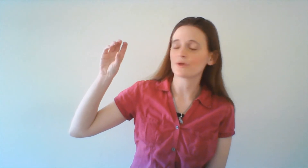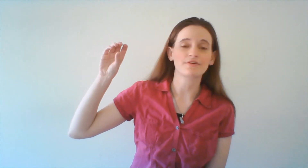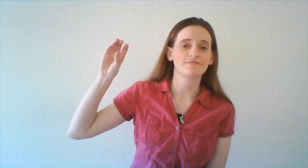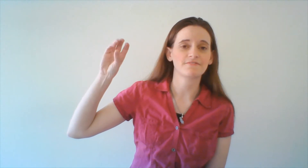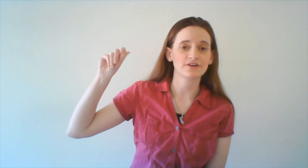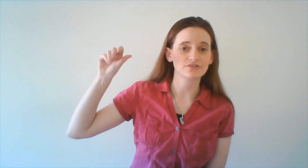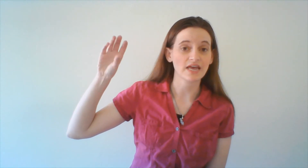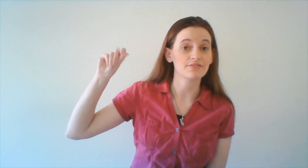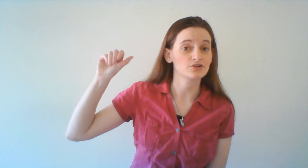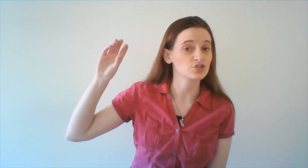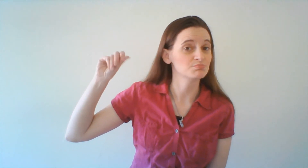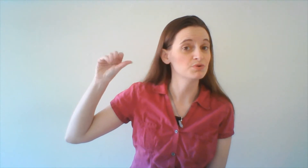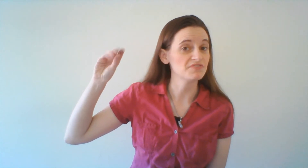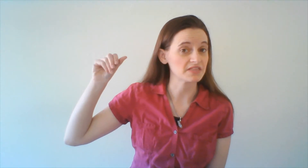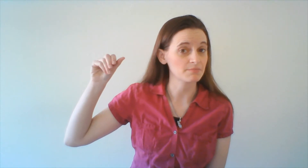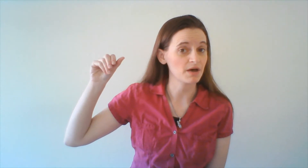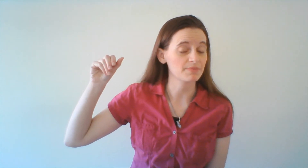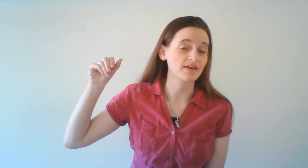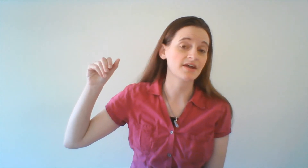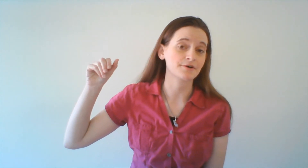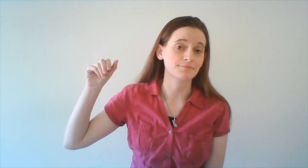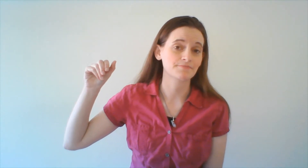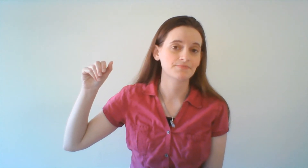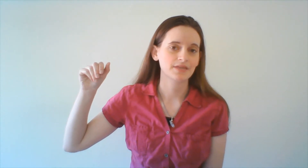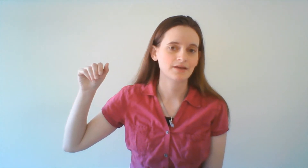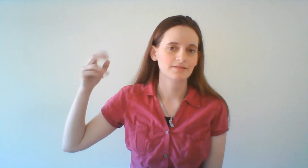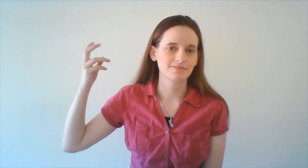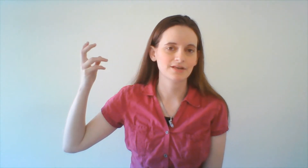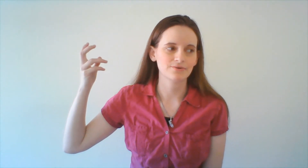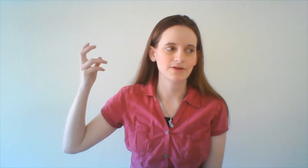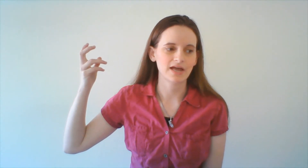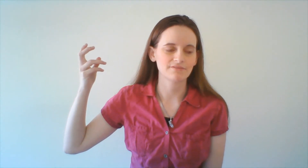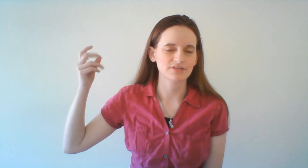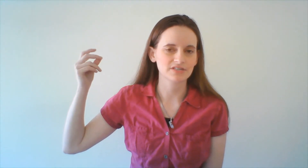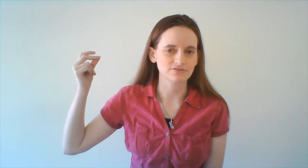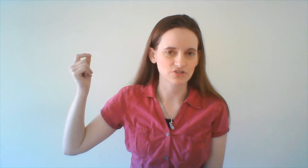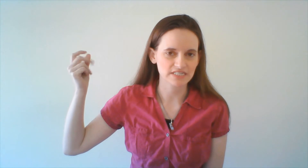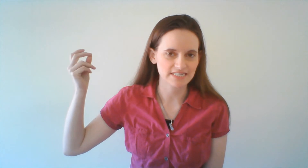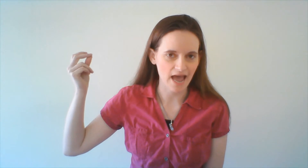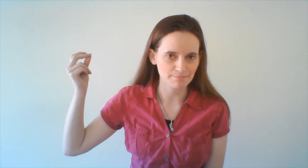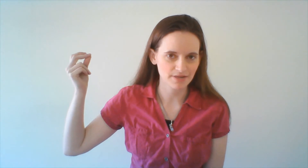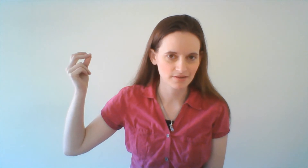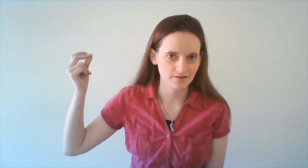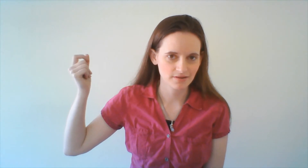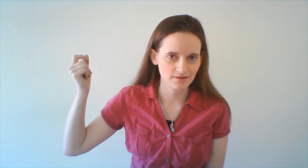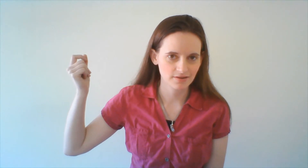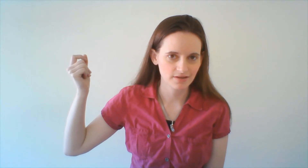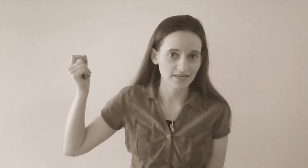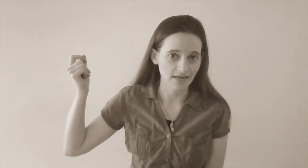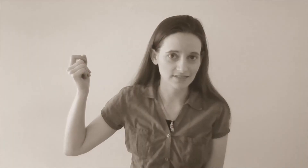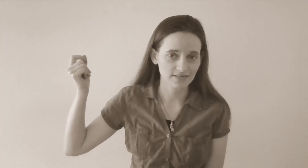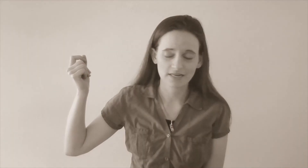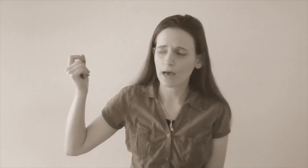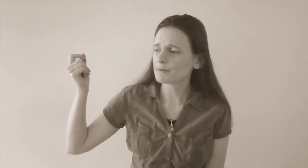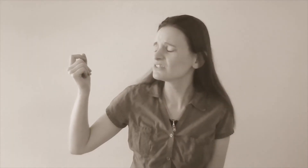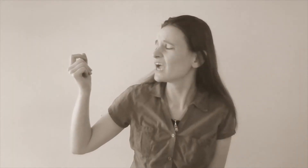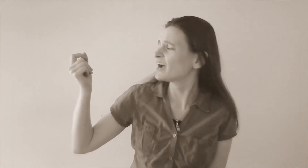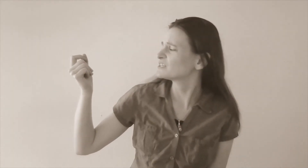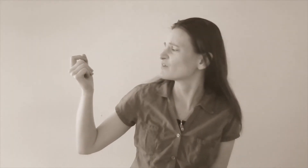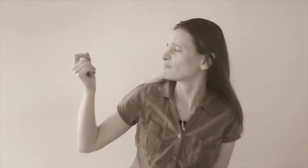their fingers and they're just moving them up in the air. They don't have the skill to snap yet. Apparently, I don't have the